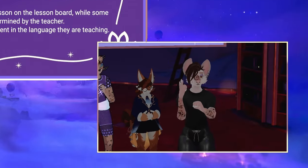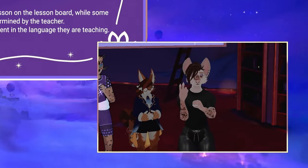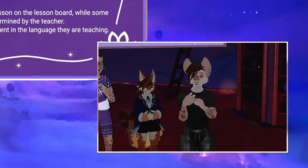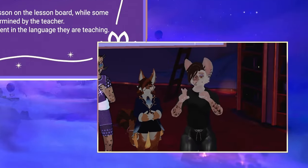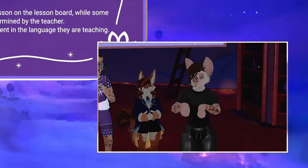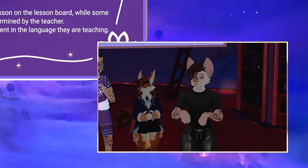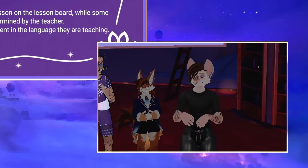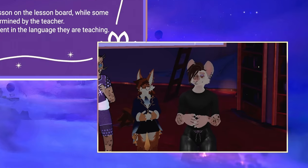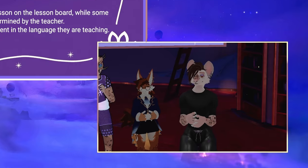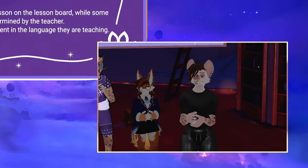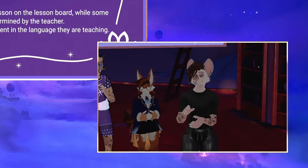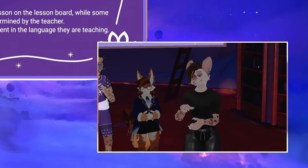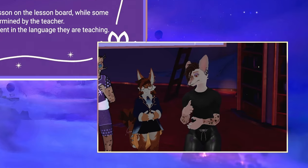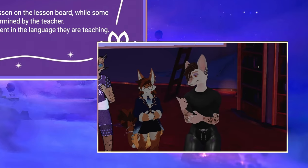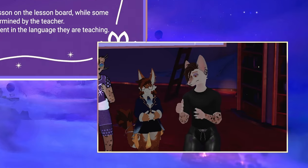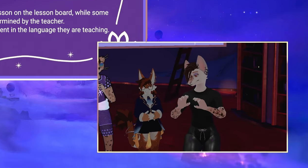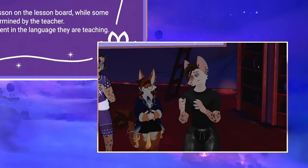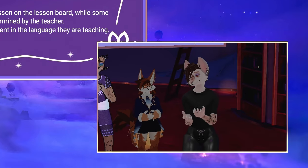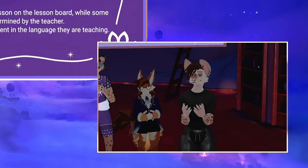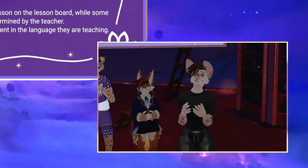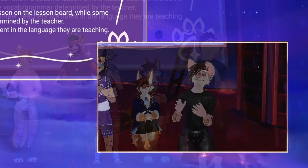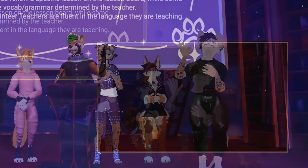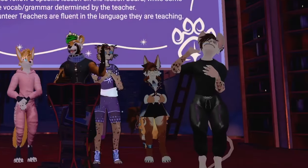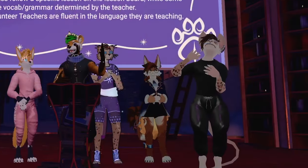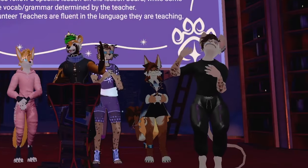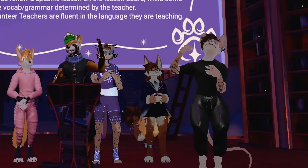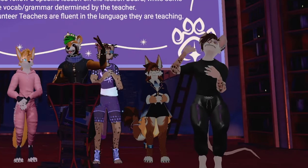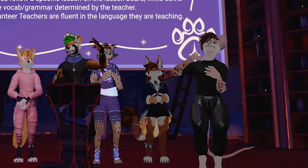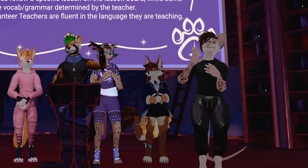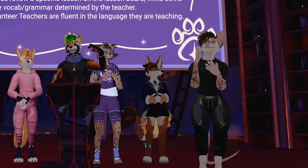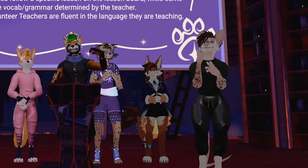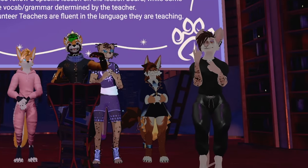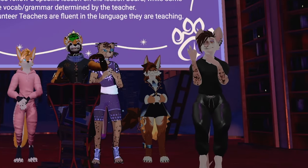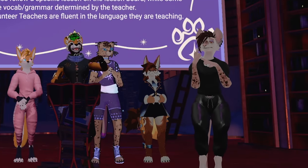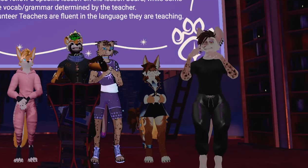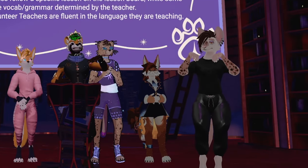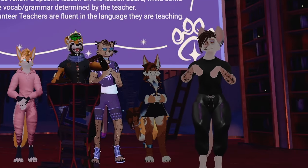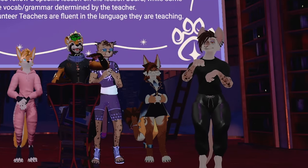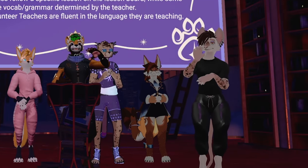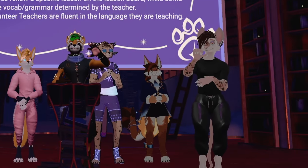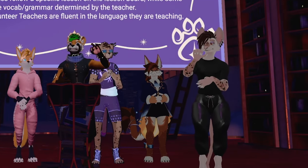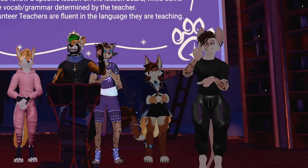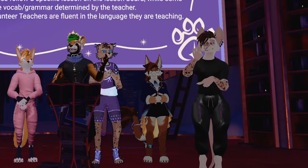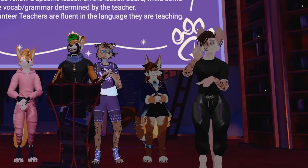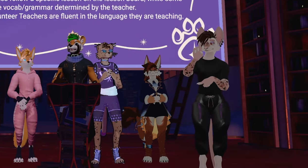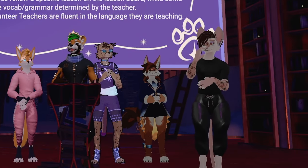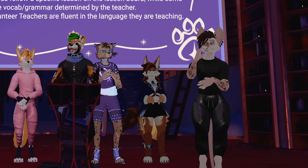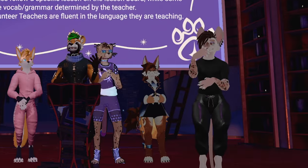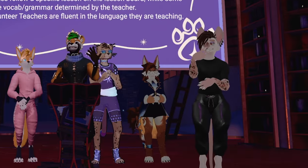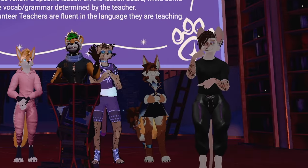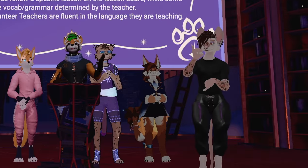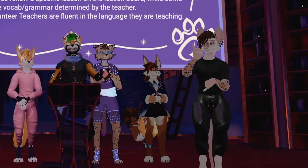classes, we also have a class archives channel where we have a whole bunch of different lessons that have already been done that are recorded